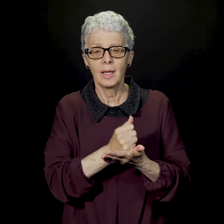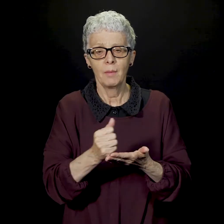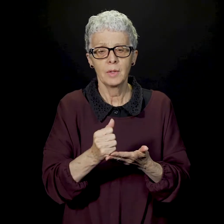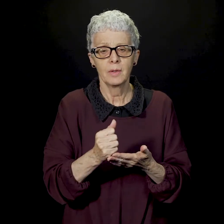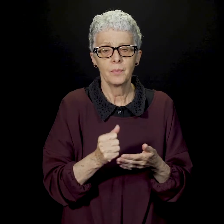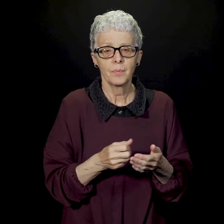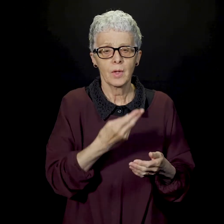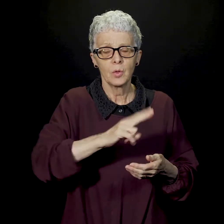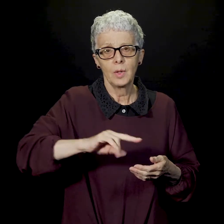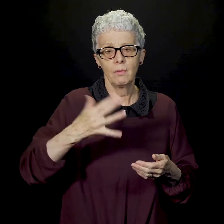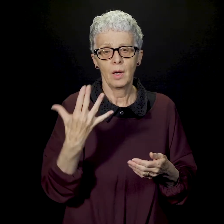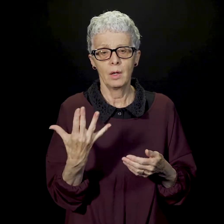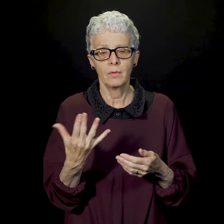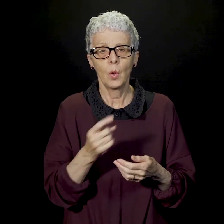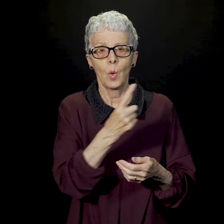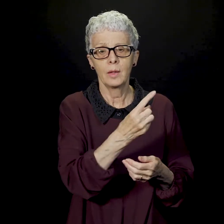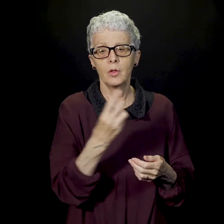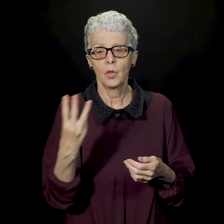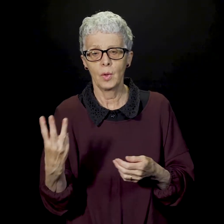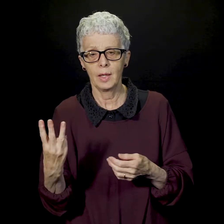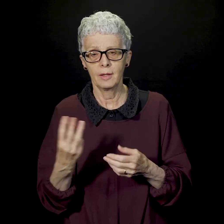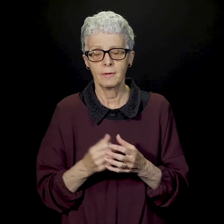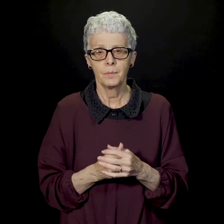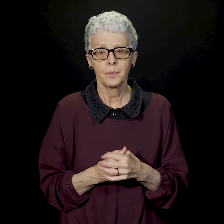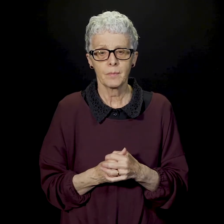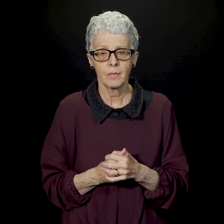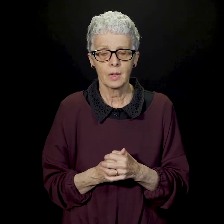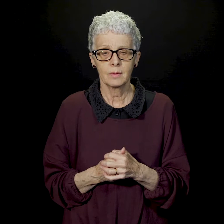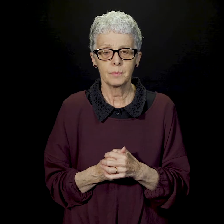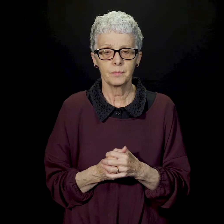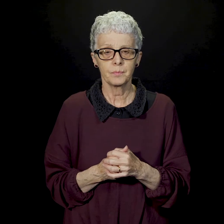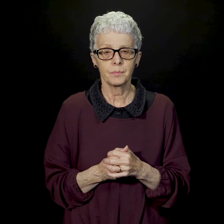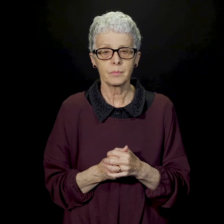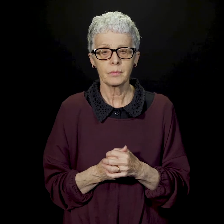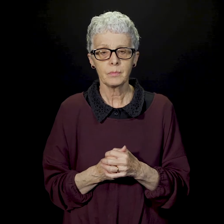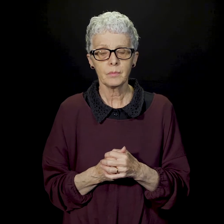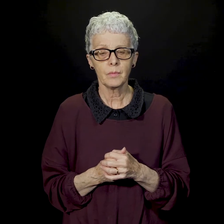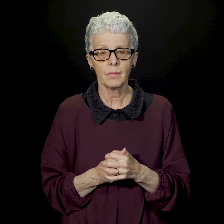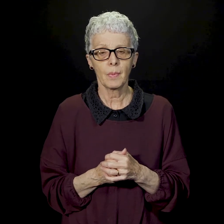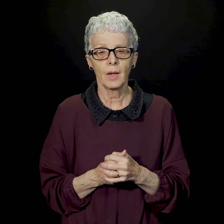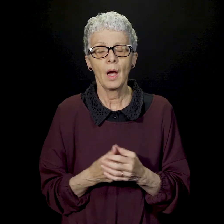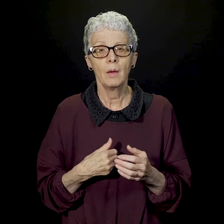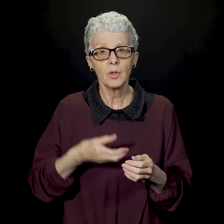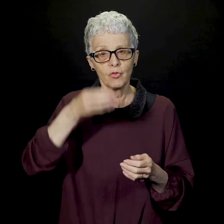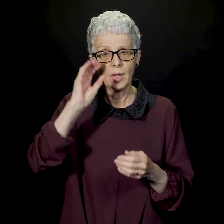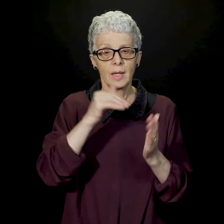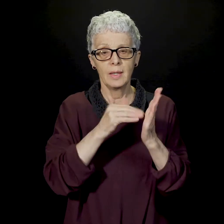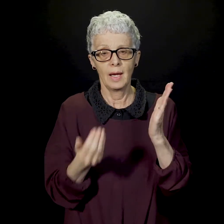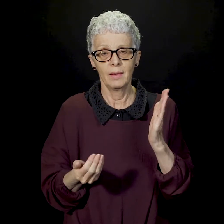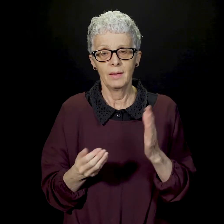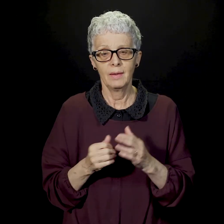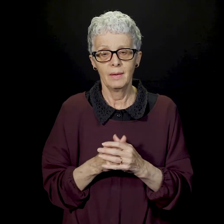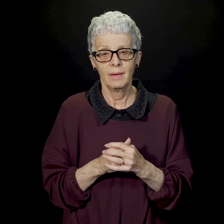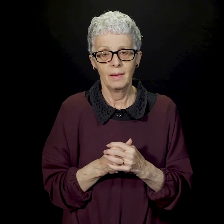at, and it's from Numbers 25, 1 to 3. Excuse me. I was going to say, while I'm getting a drink, you can look it up in your Bible,